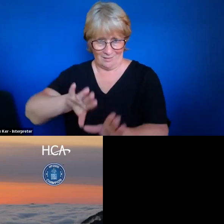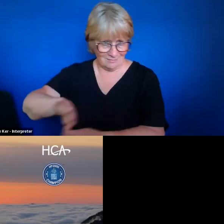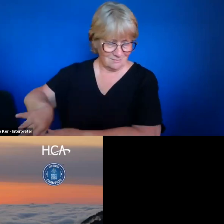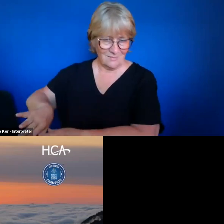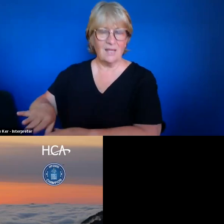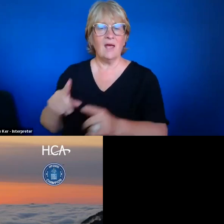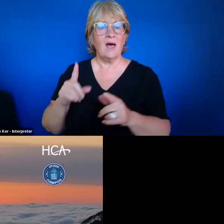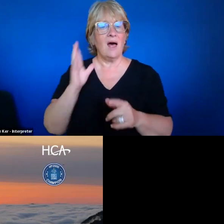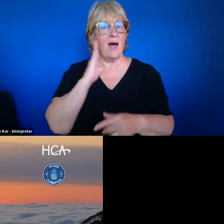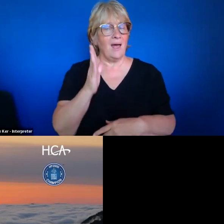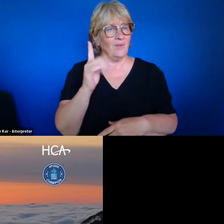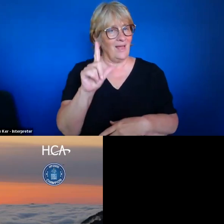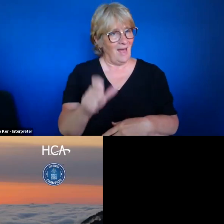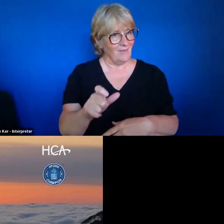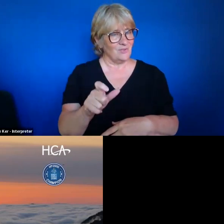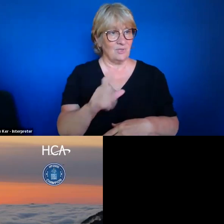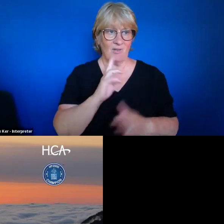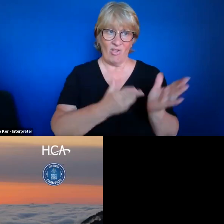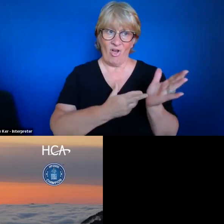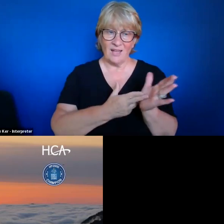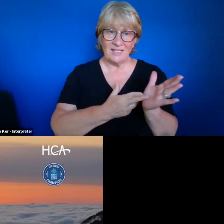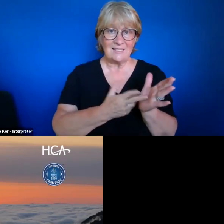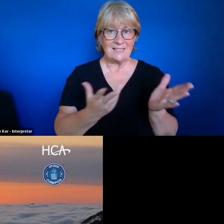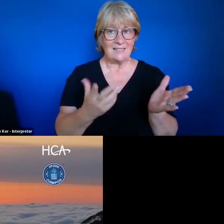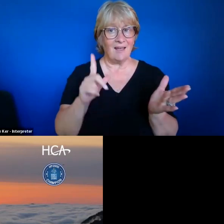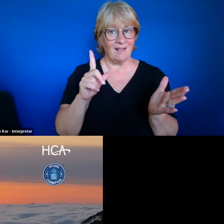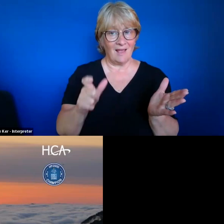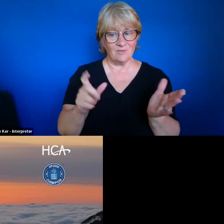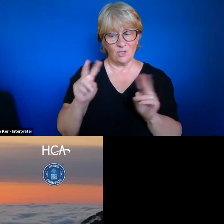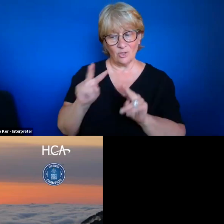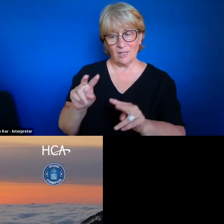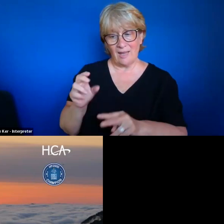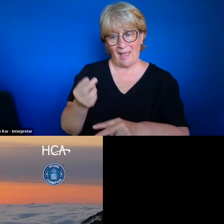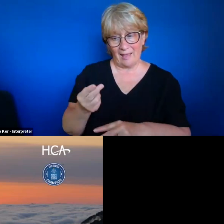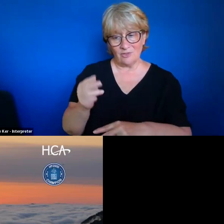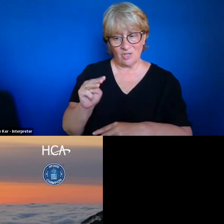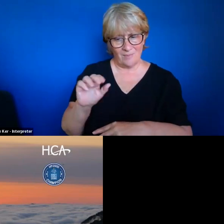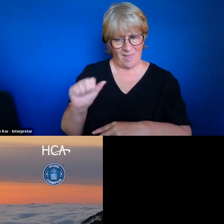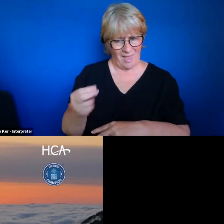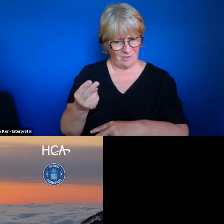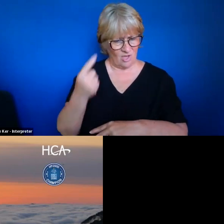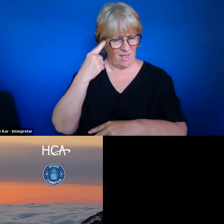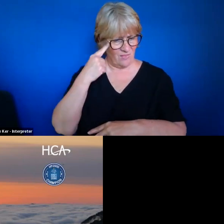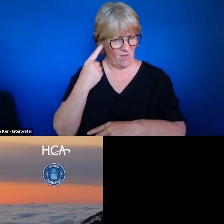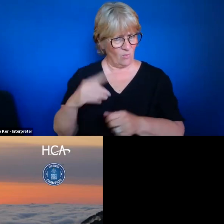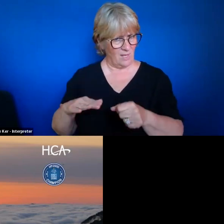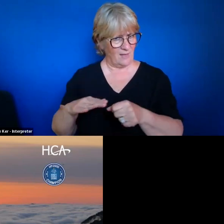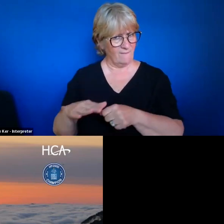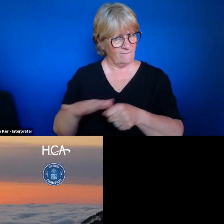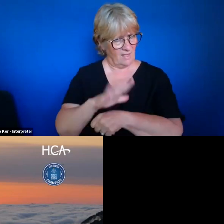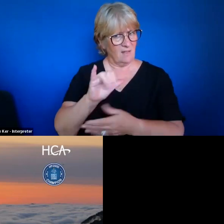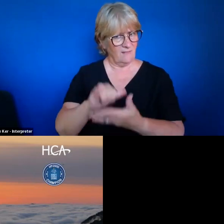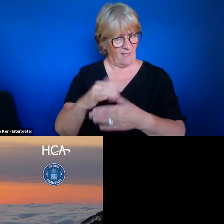I will have to, in all honesty, I will have to look at HMH. I thought that we had filled the vacant positions. And